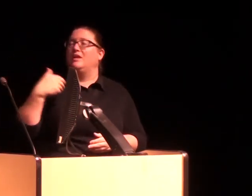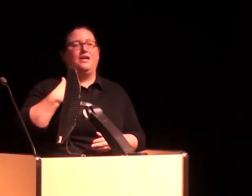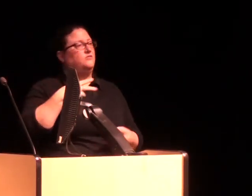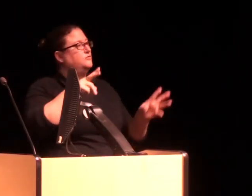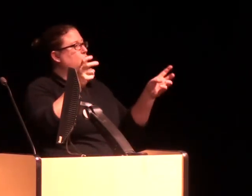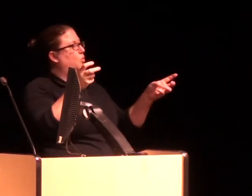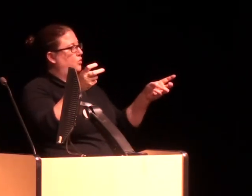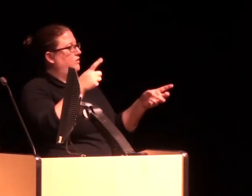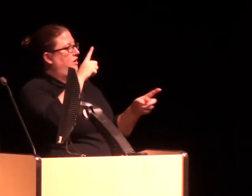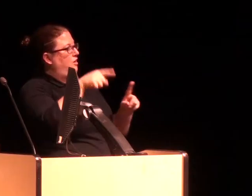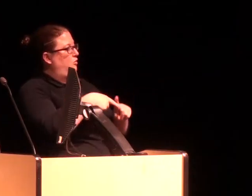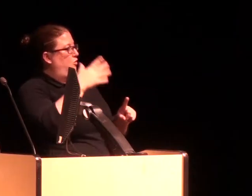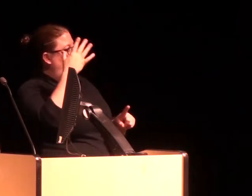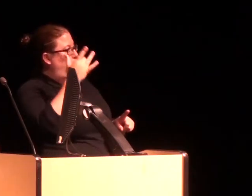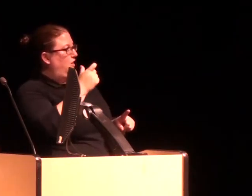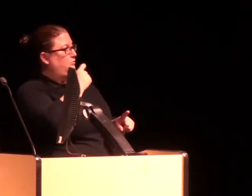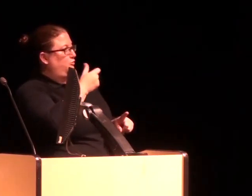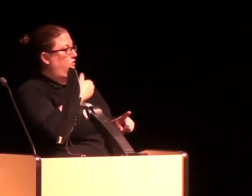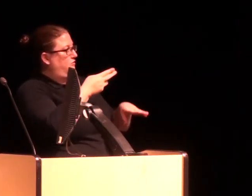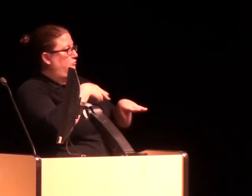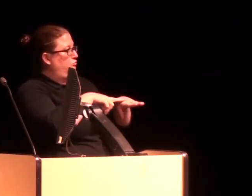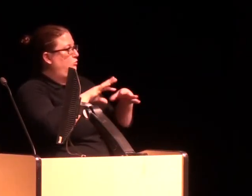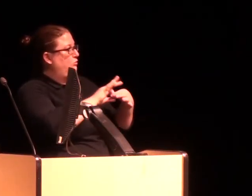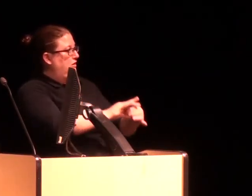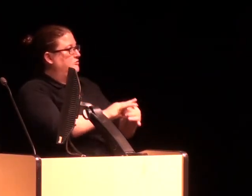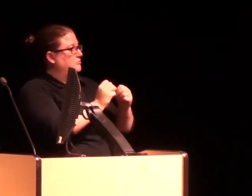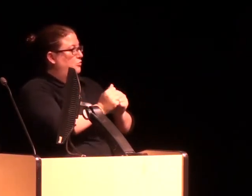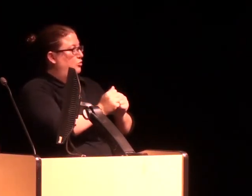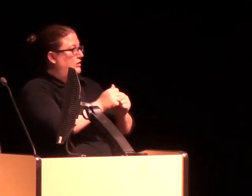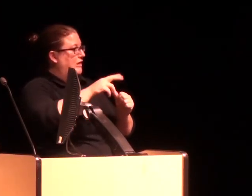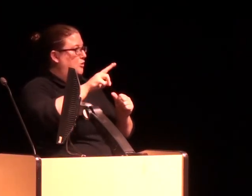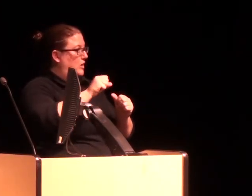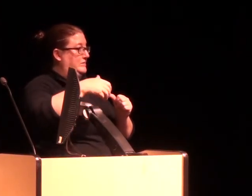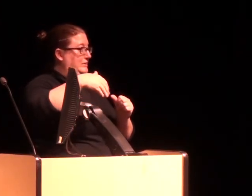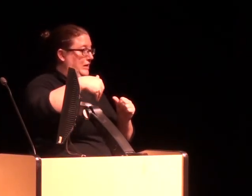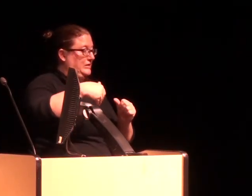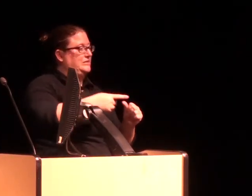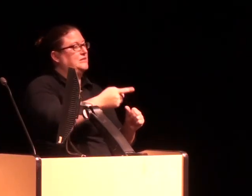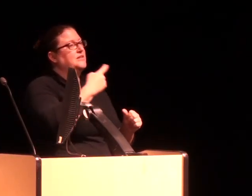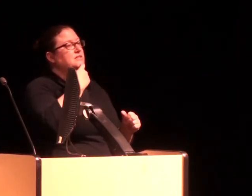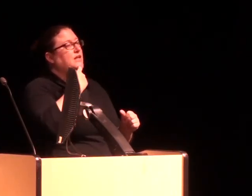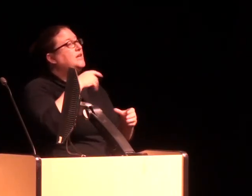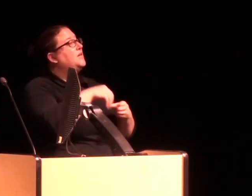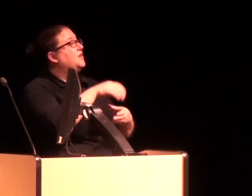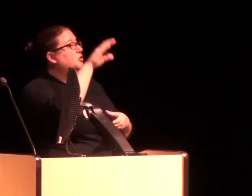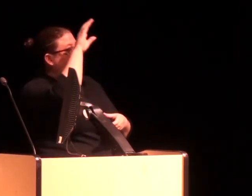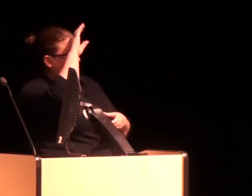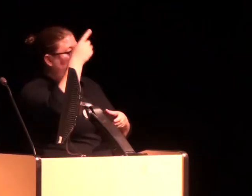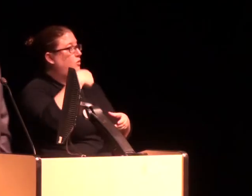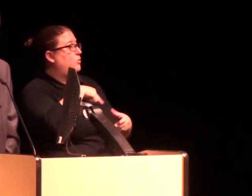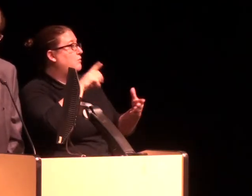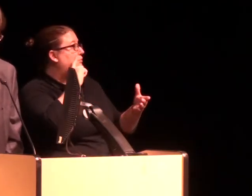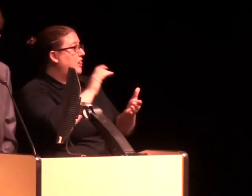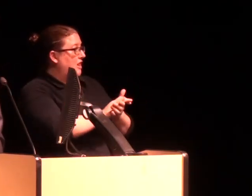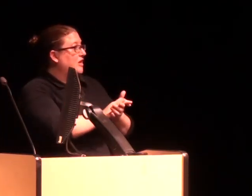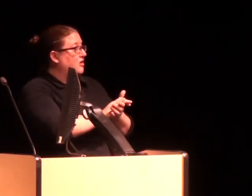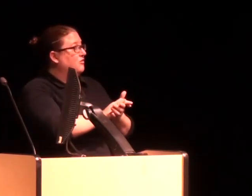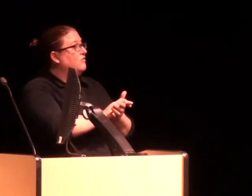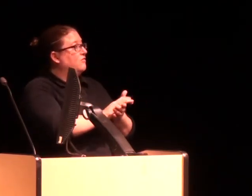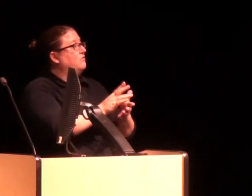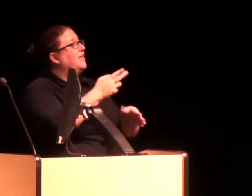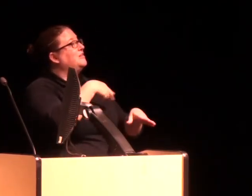is about why we don't have normal relations with the United States yet. And he said, "In Cuba, we believe that bilateral relations